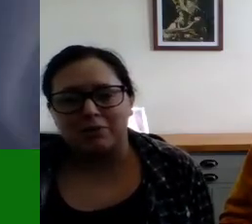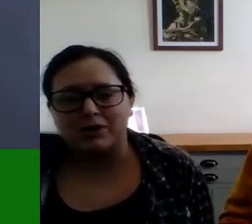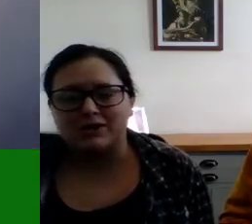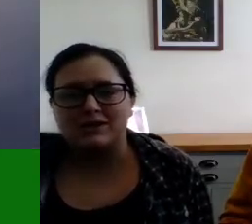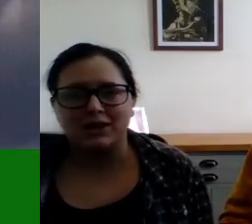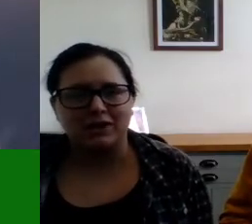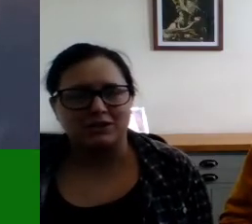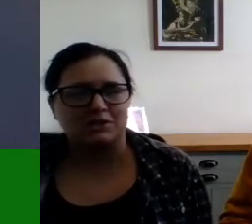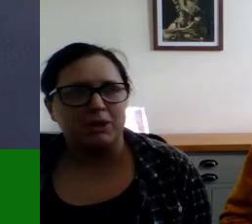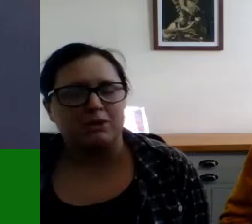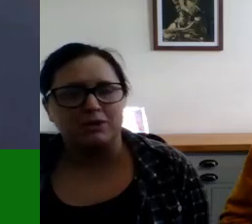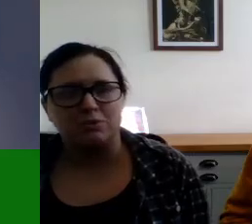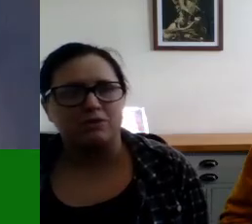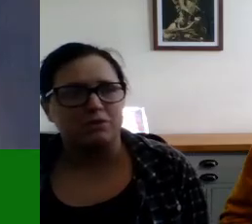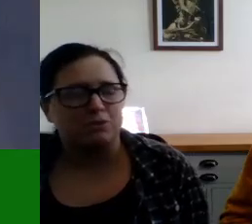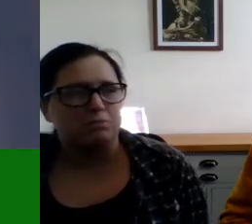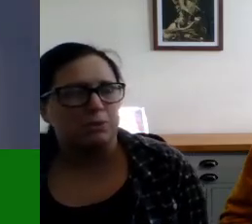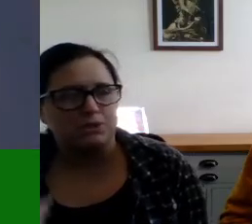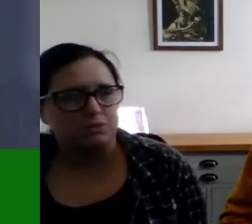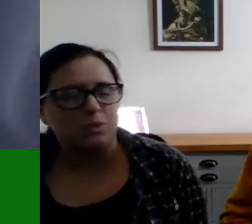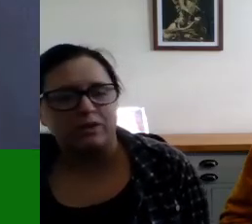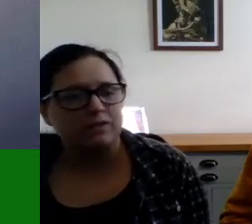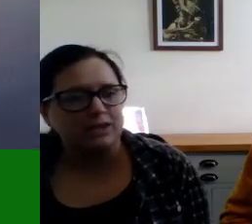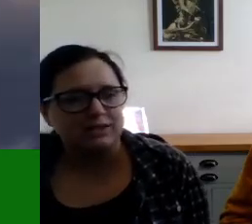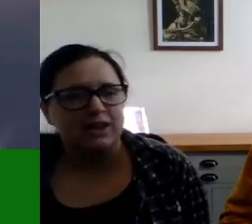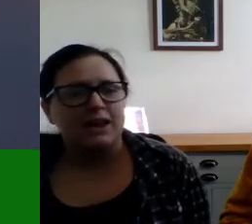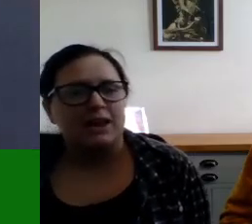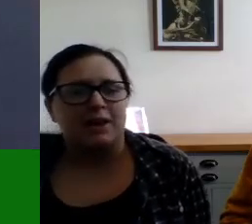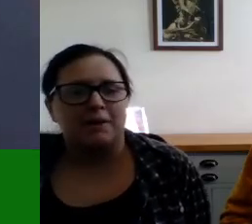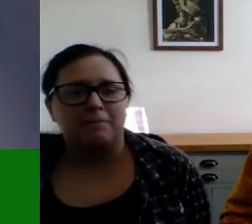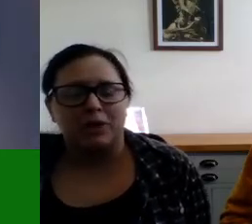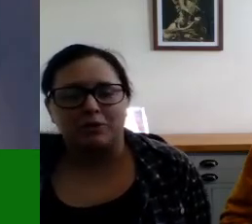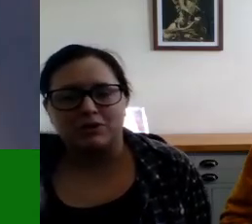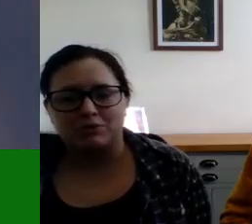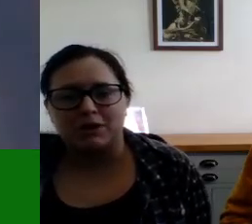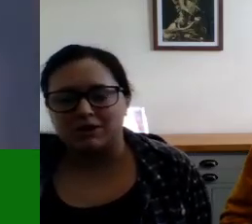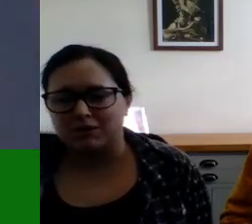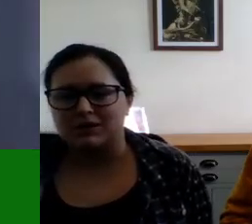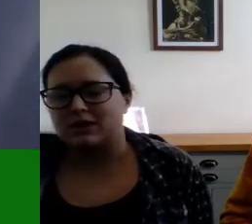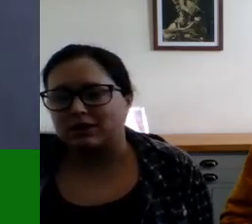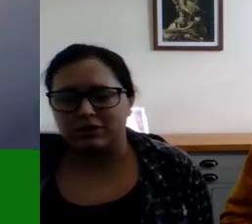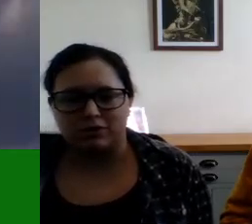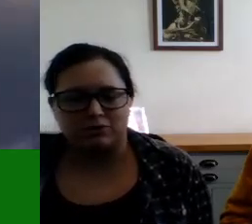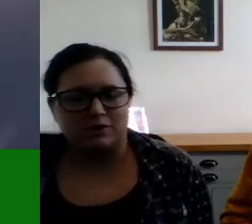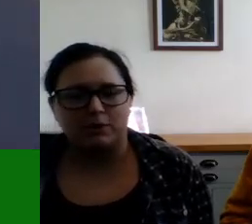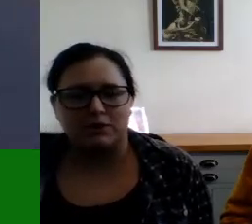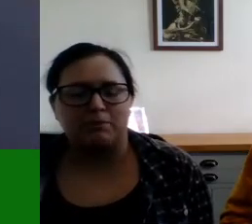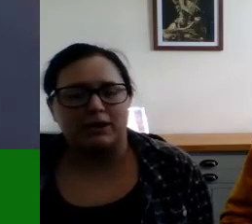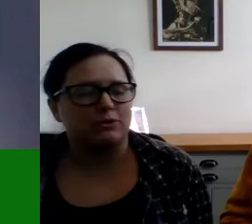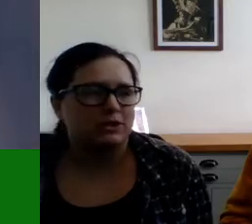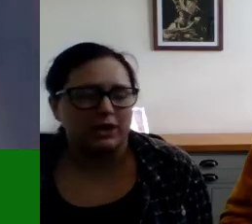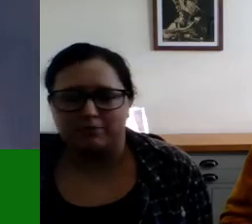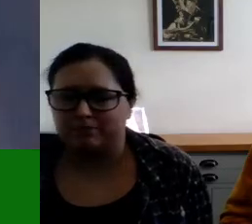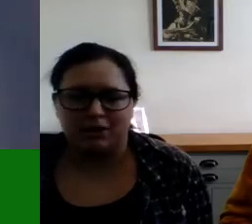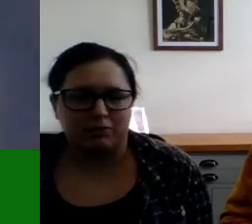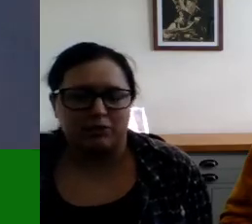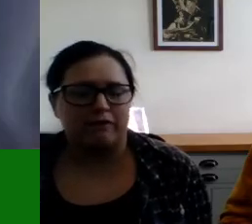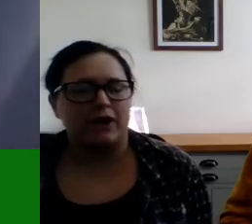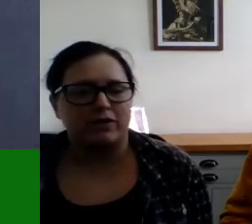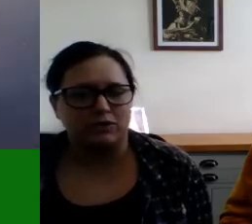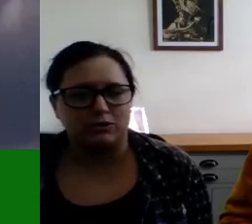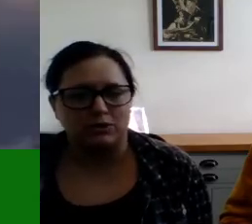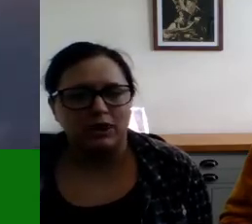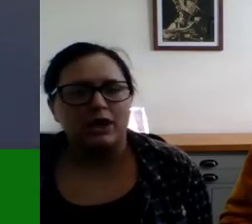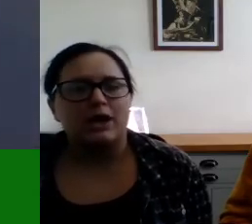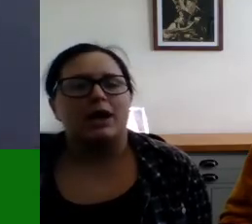trigger memories. They say like smell is one of the most potent one of these. Like when you smell something and suddenly you're transported back to a time like when